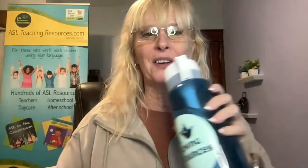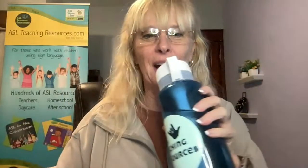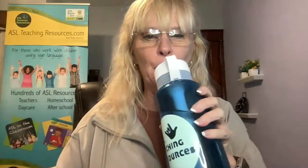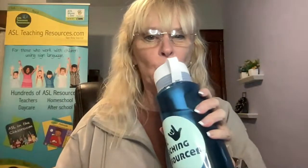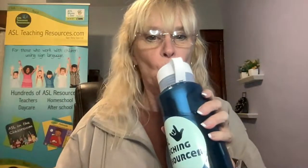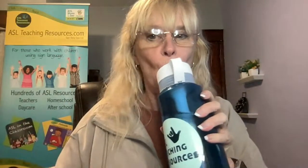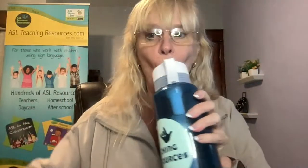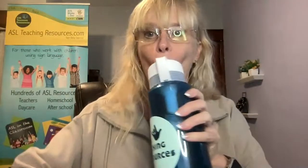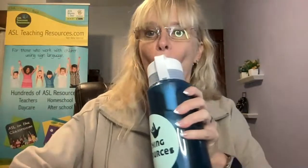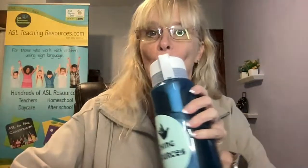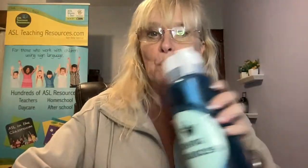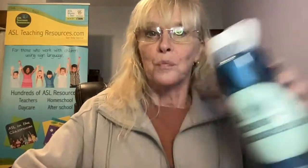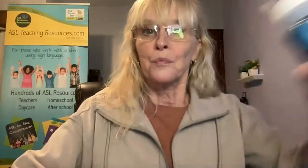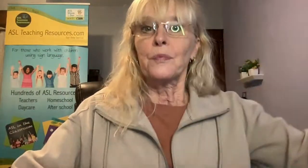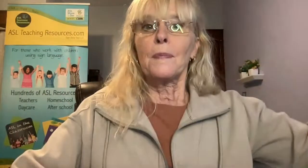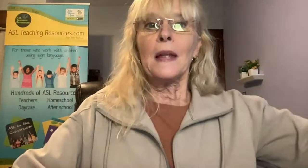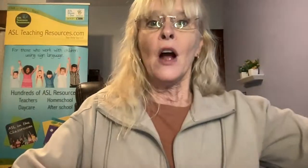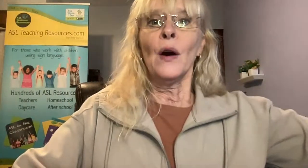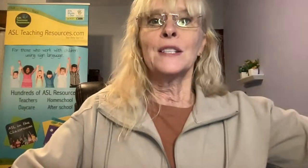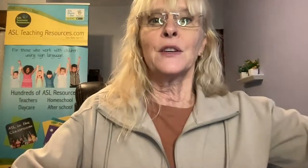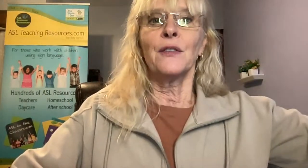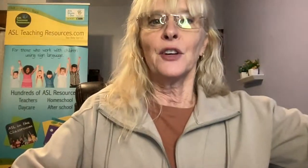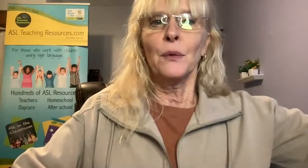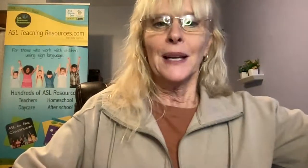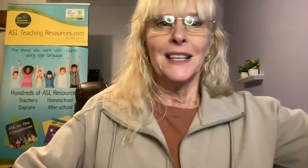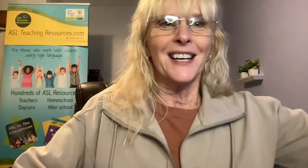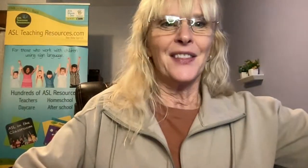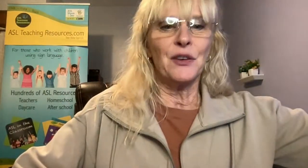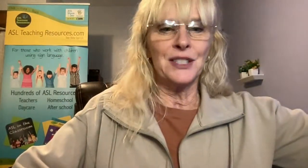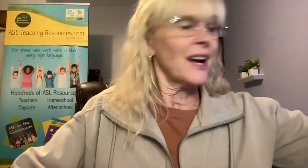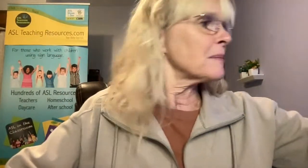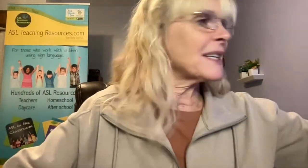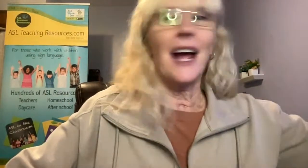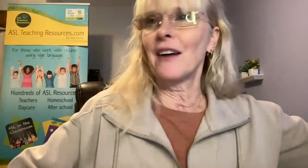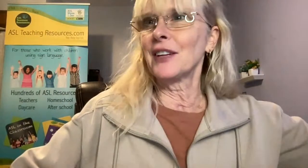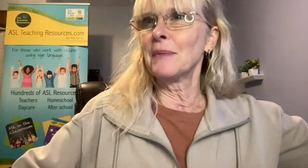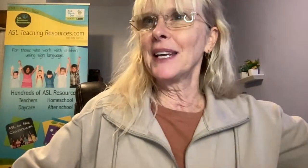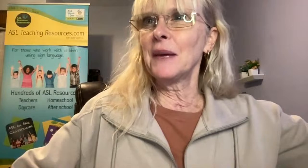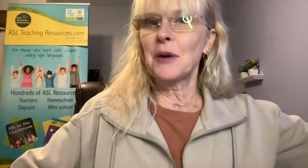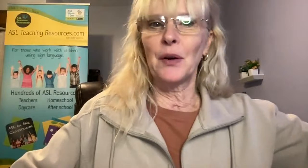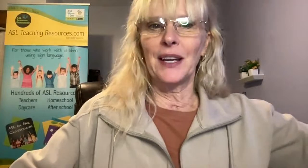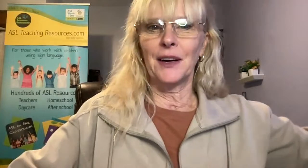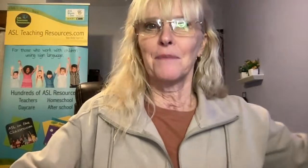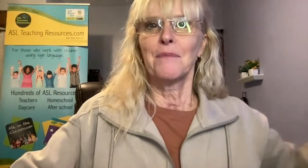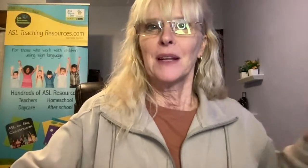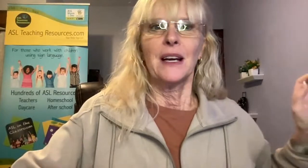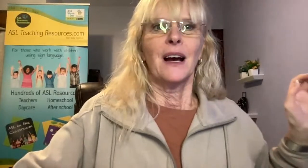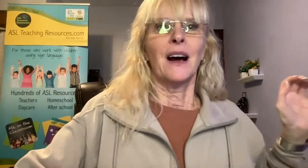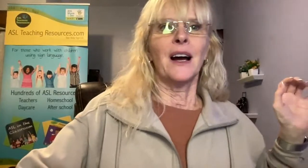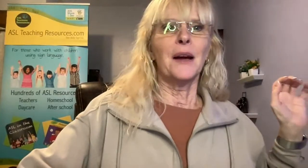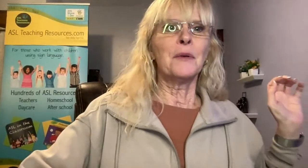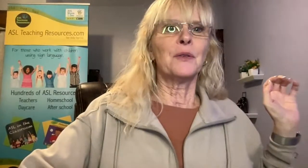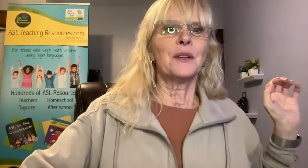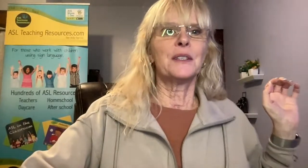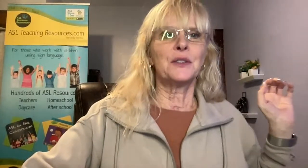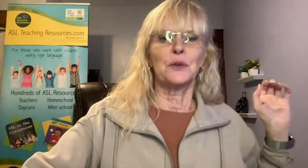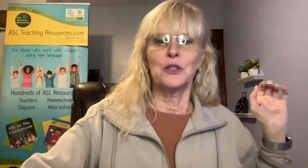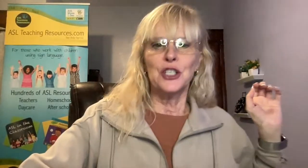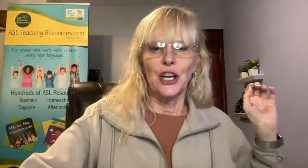Okay. All right. So if you're ready to cut those times in half, let me keep going here. I'm going to share